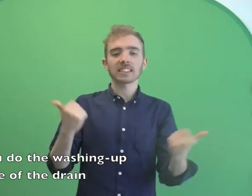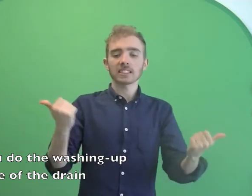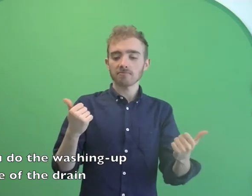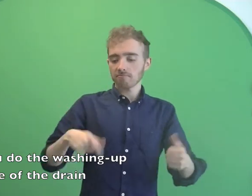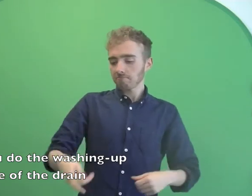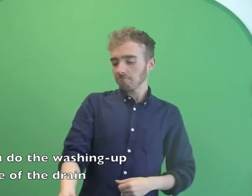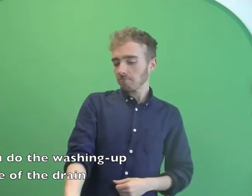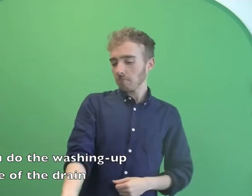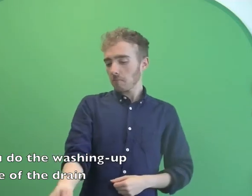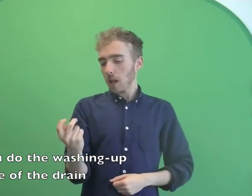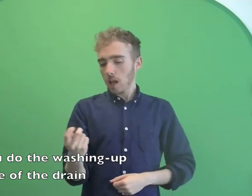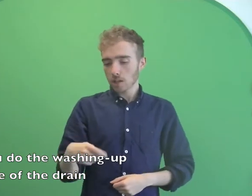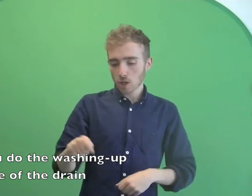The gurgle of the drain